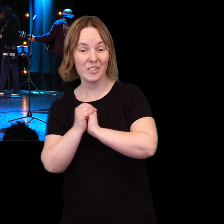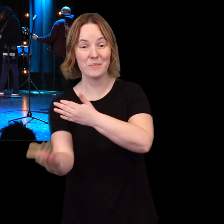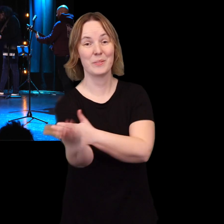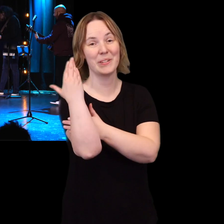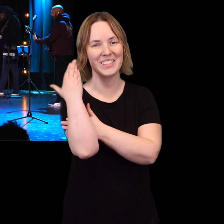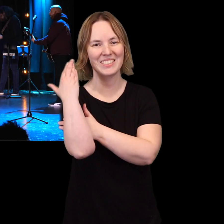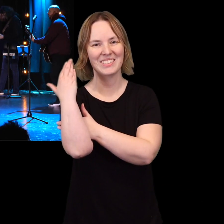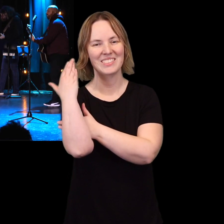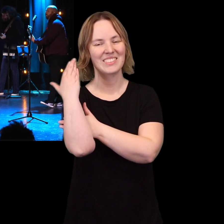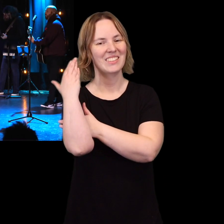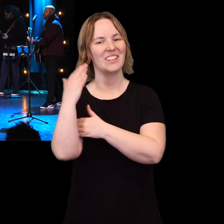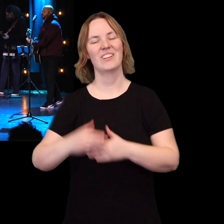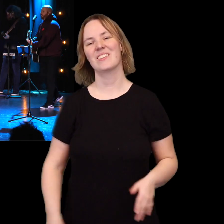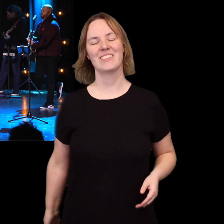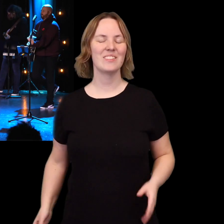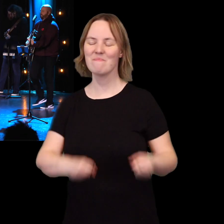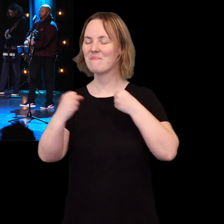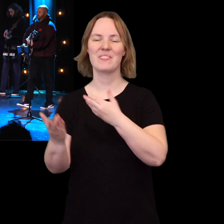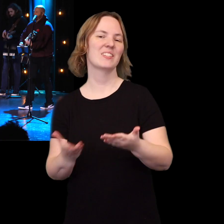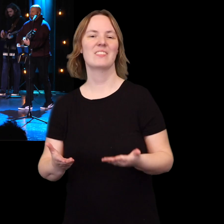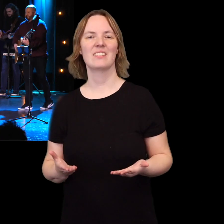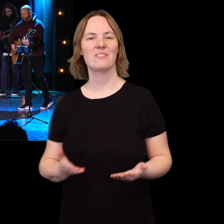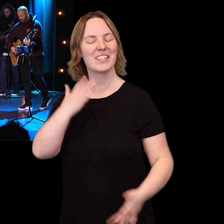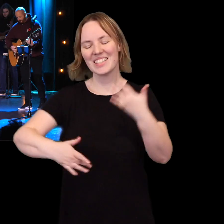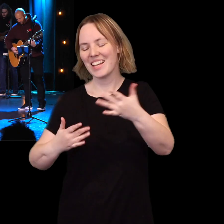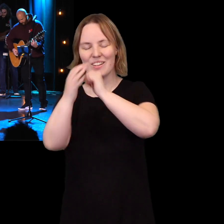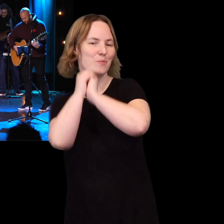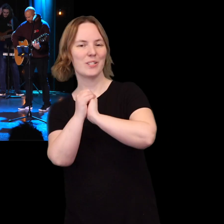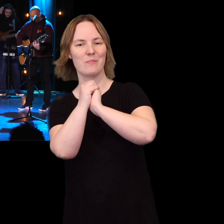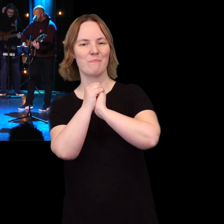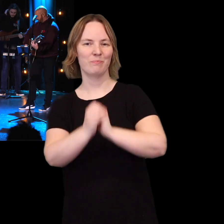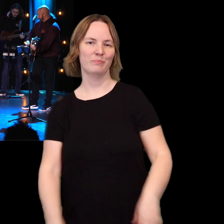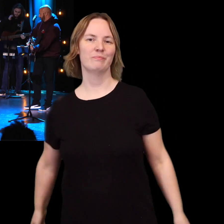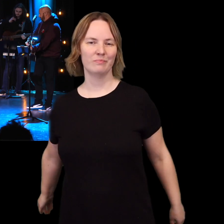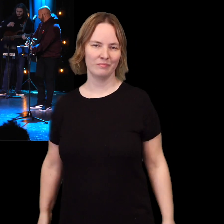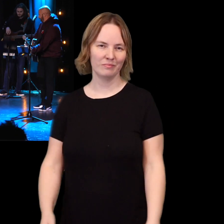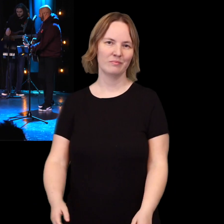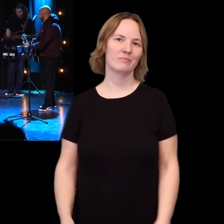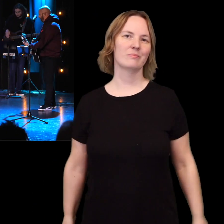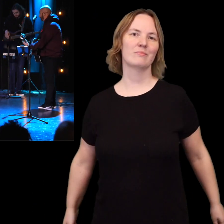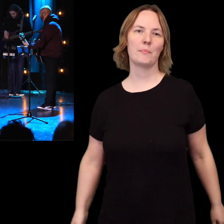You ready to worship this morning? It was a powerful first service, and we're excited to worship.